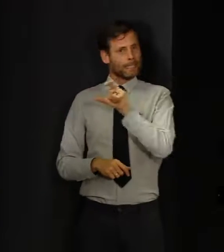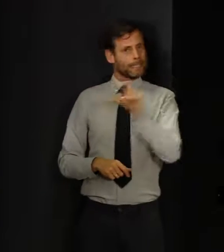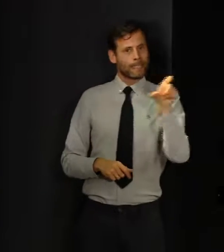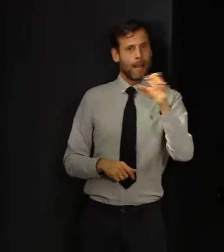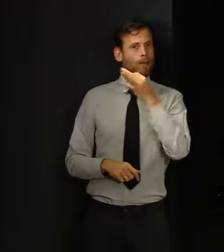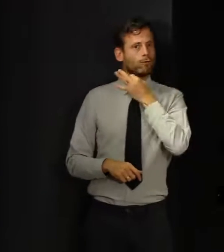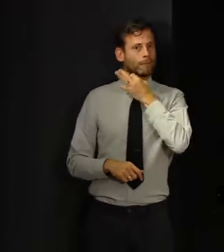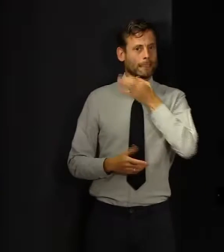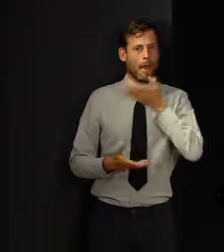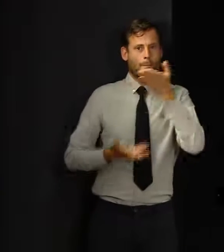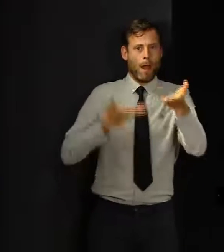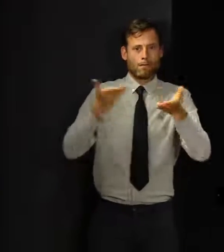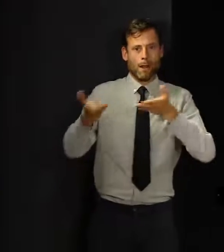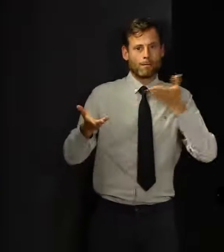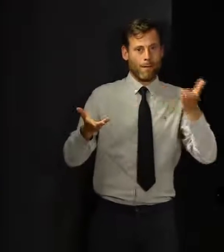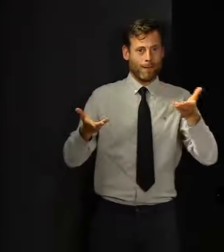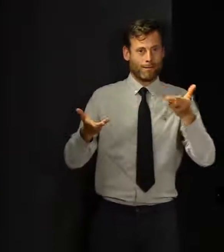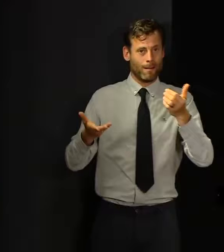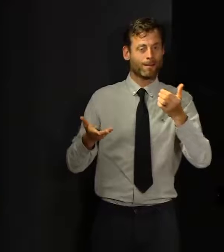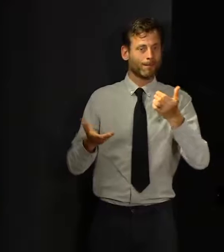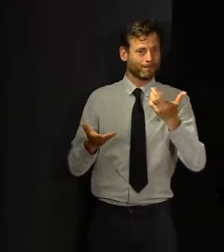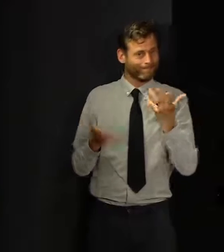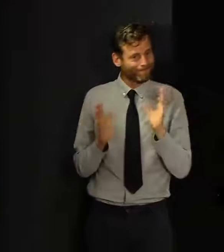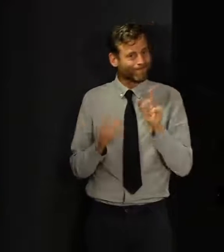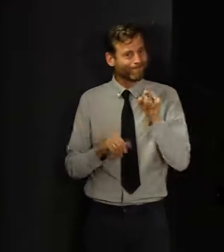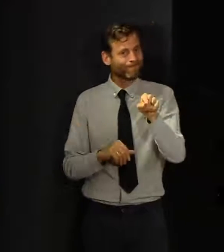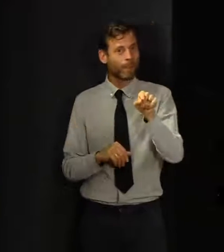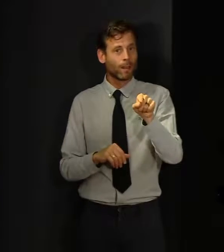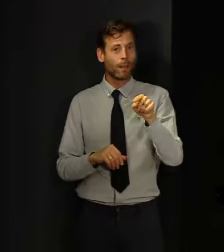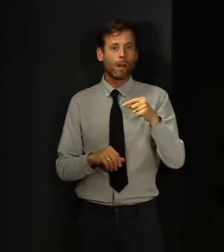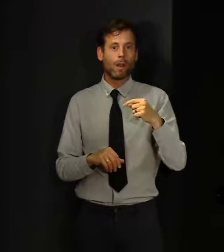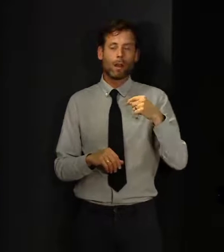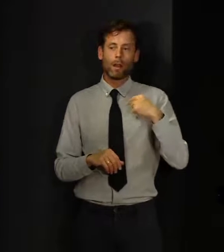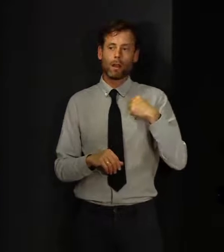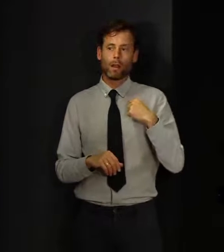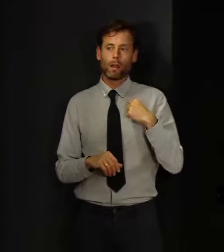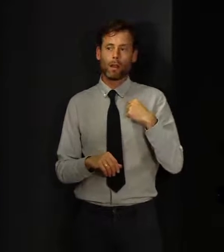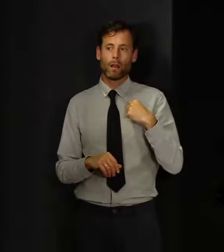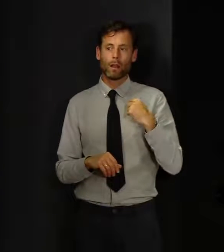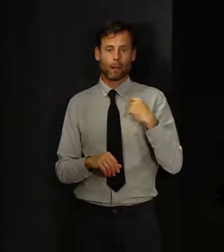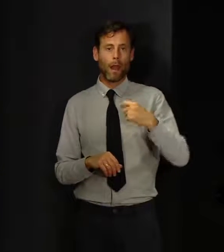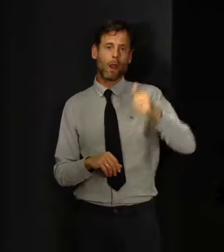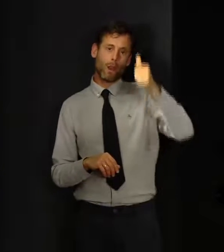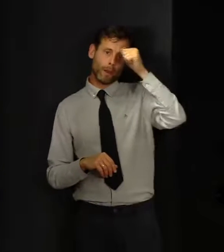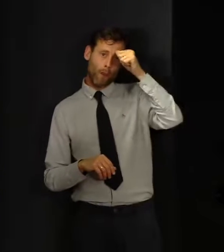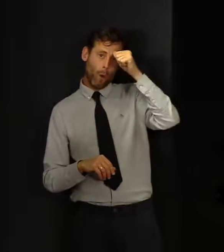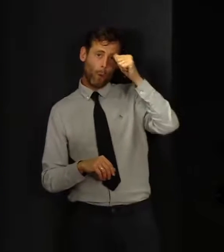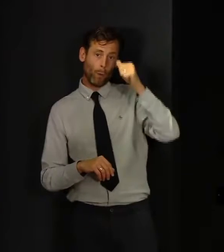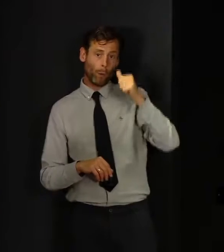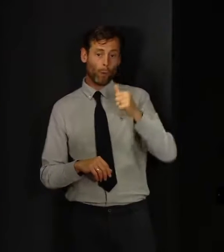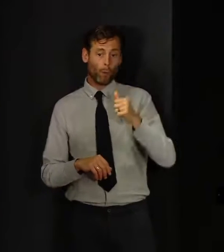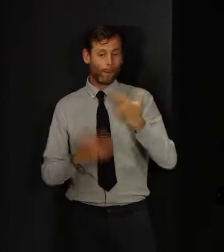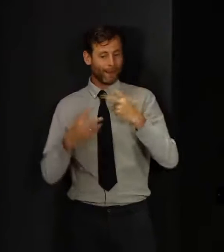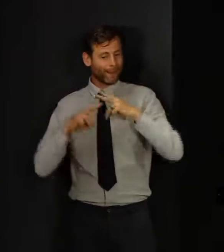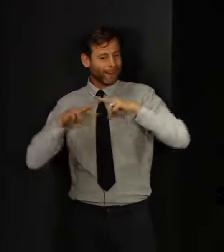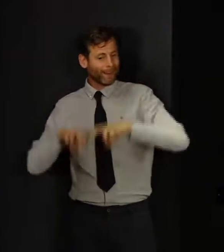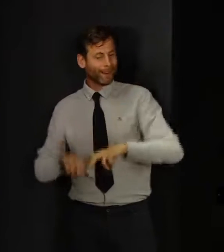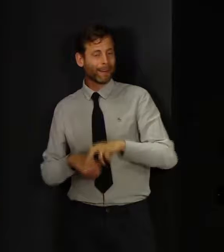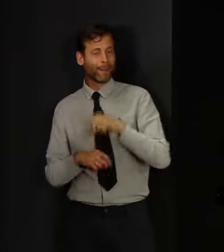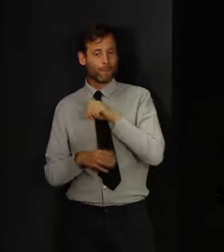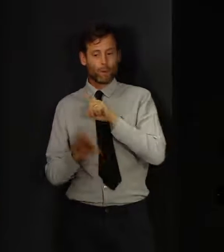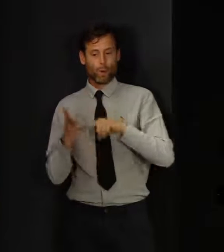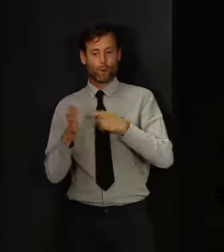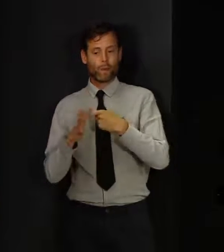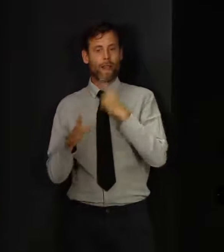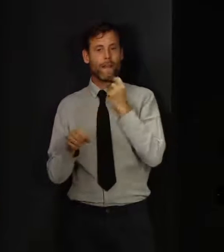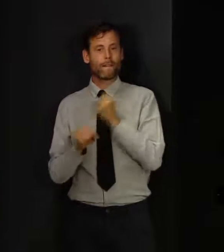present risk to public health. And we do know that there is quite a lot of evidence now coming forward, certainly from the UK